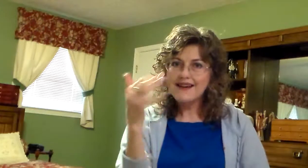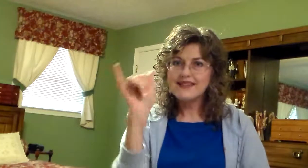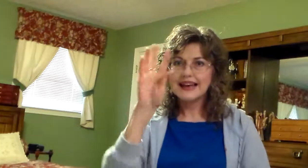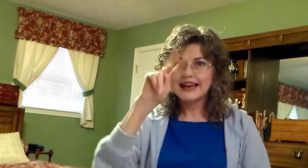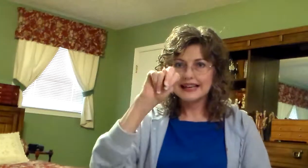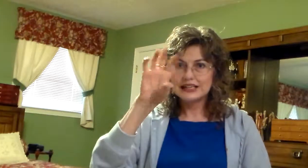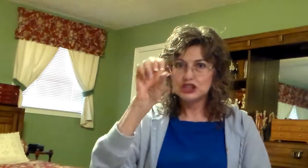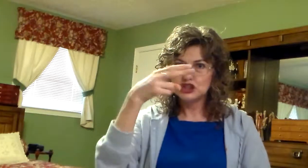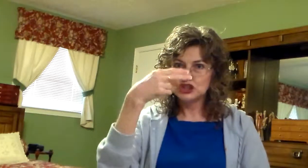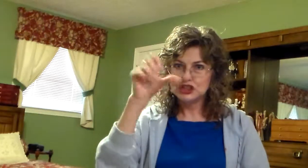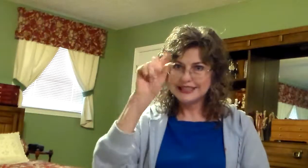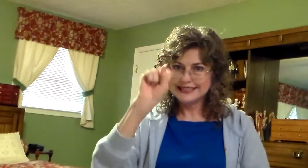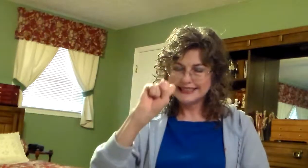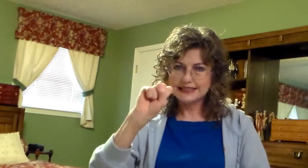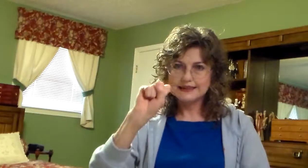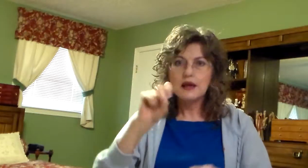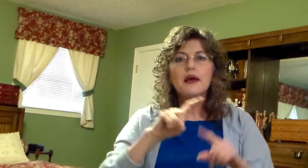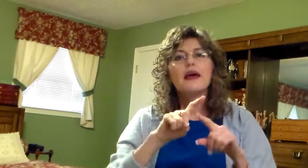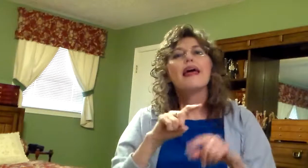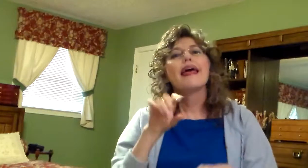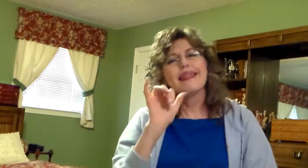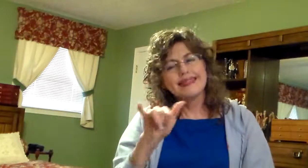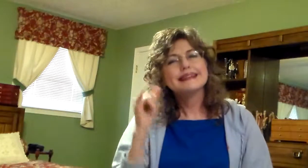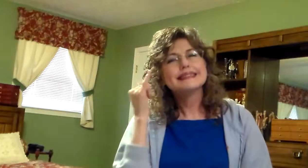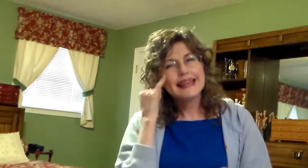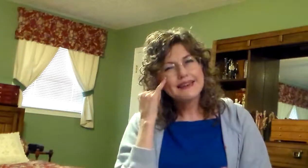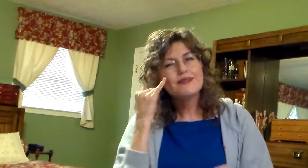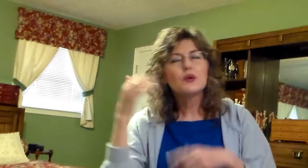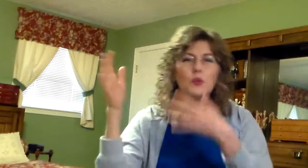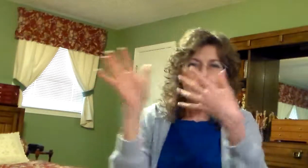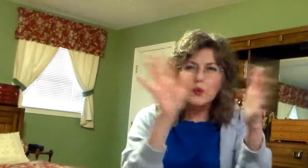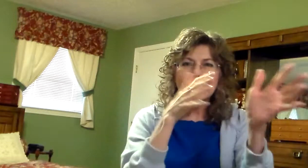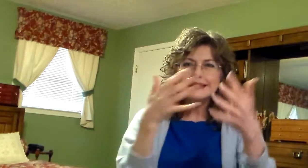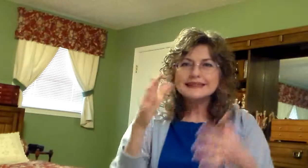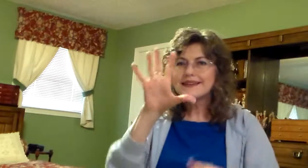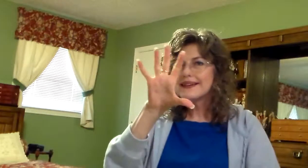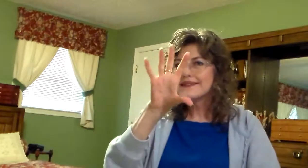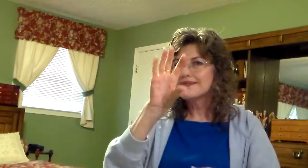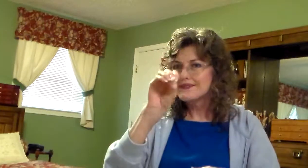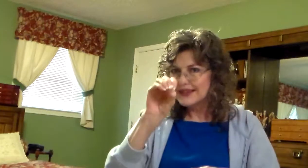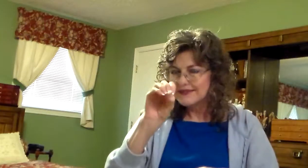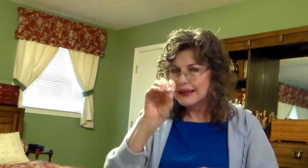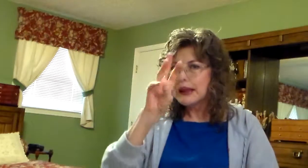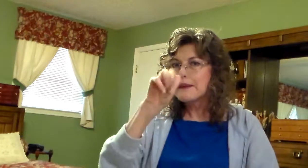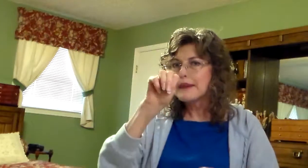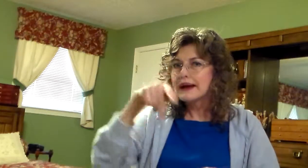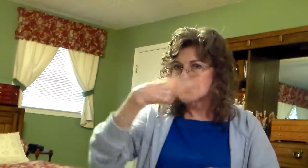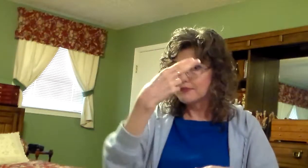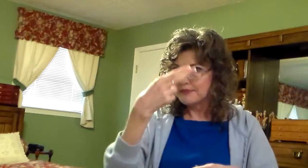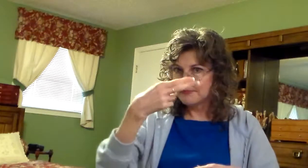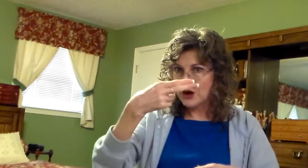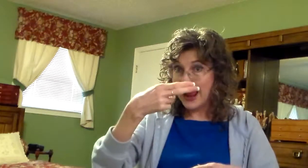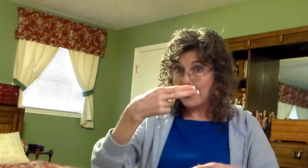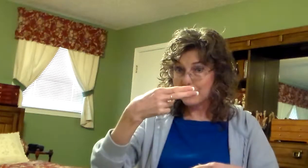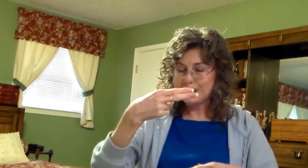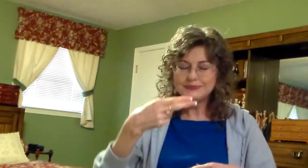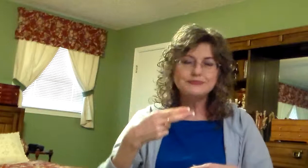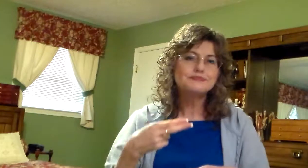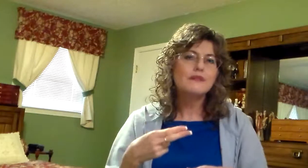wind gets to be 50 miles an hour or more. What I have in my left hand is sometimes confused by people. Sometimes they think it's a book,